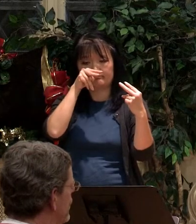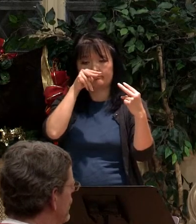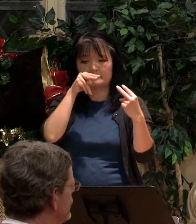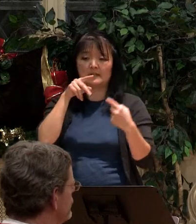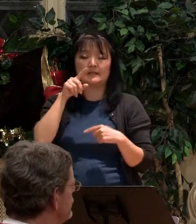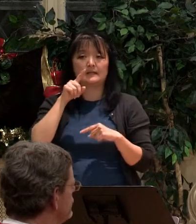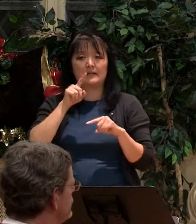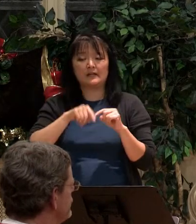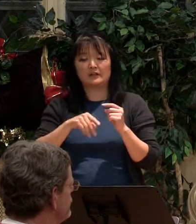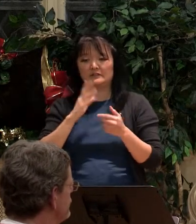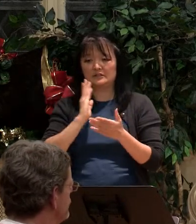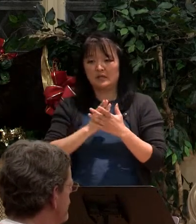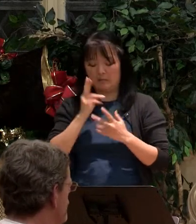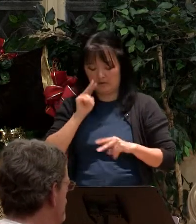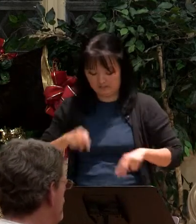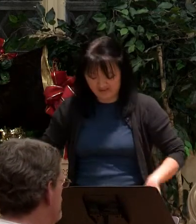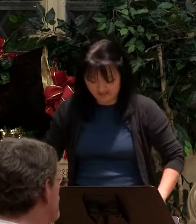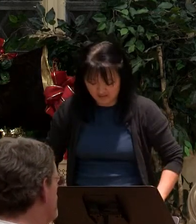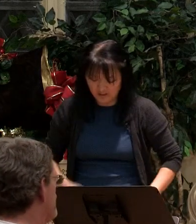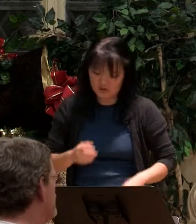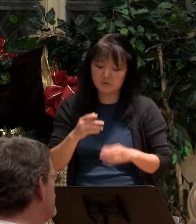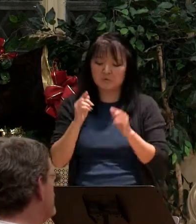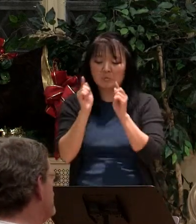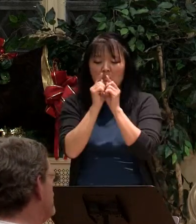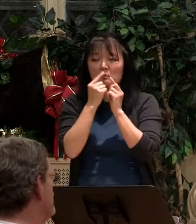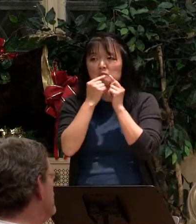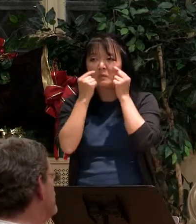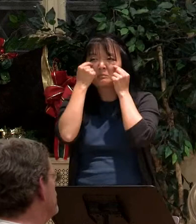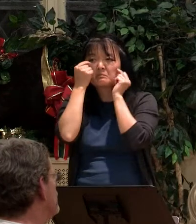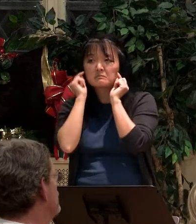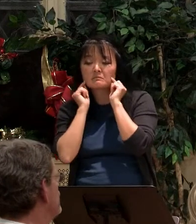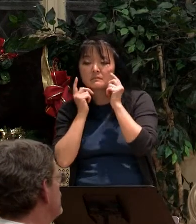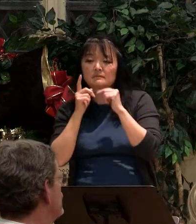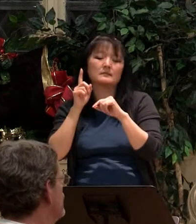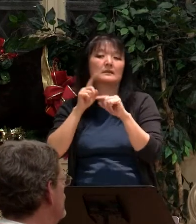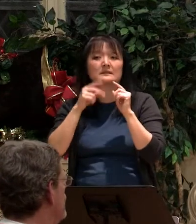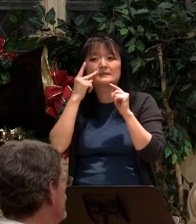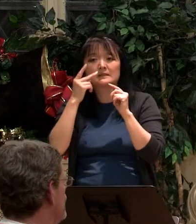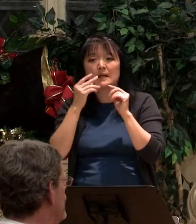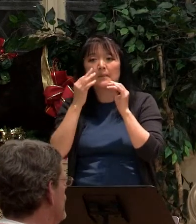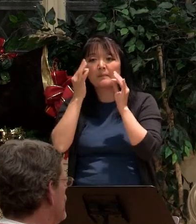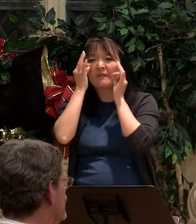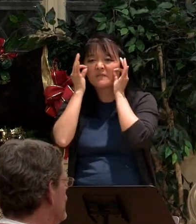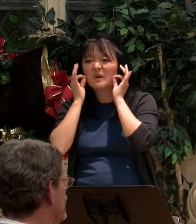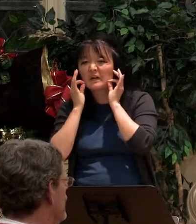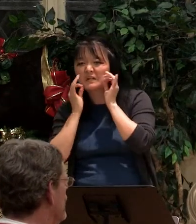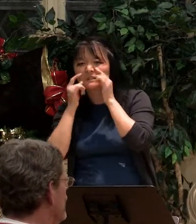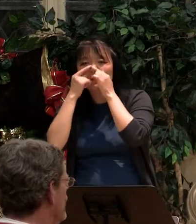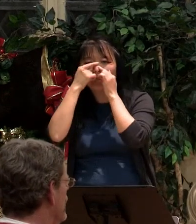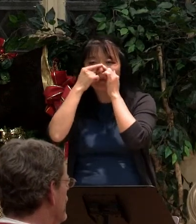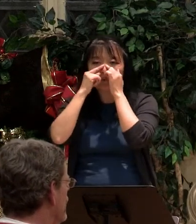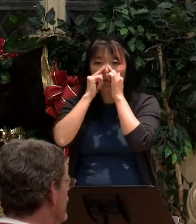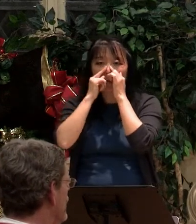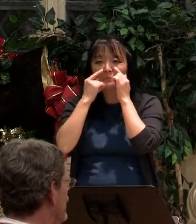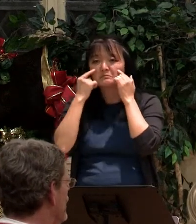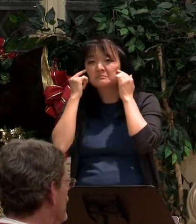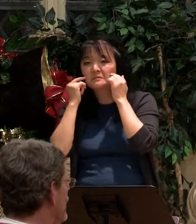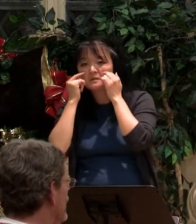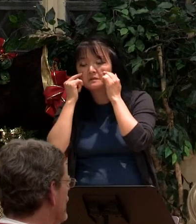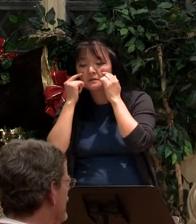looking at my thighs or the small red marks on my face. I couldn't see that the freckles scattered across the bridge of my nose and cheeks